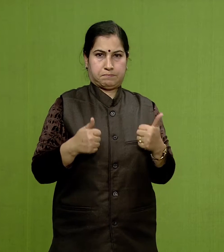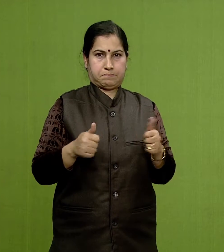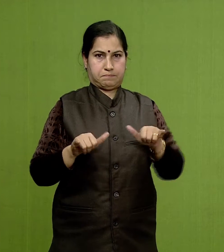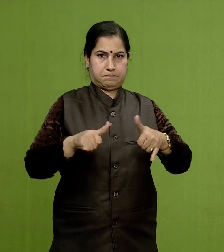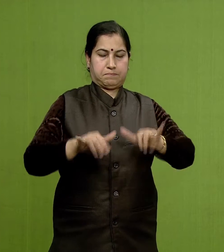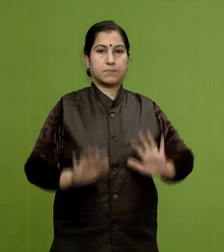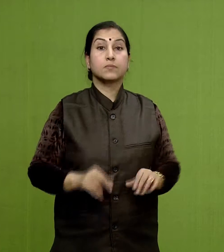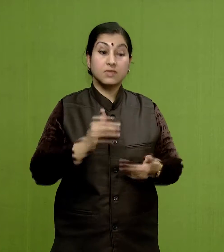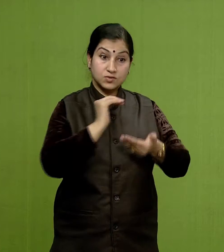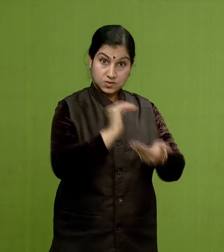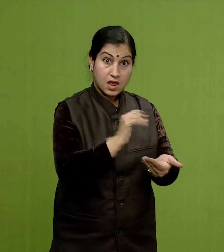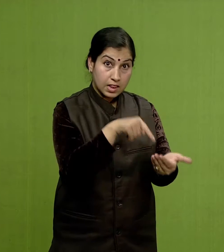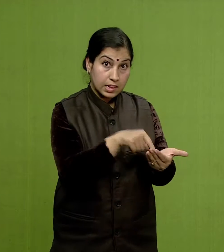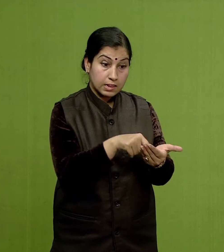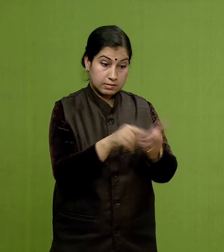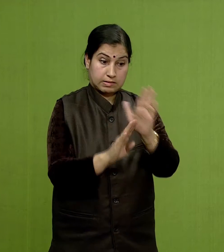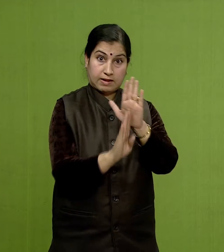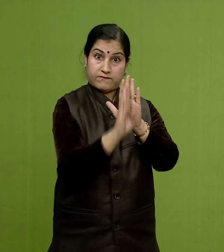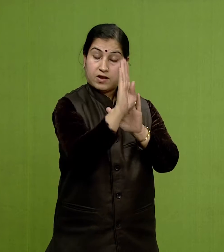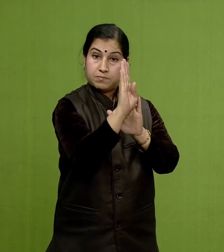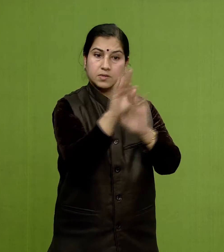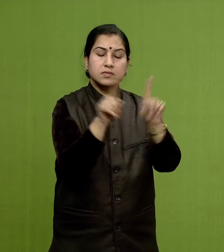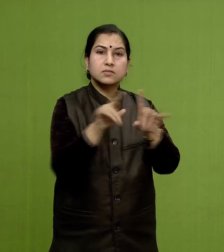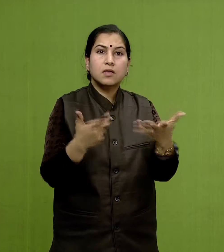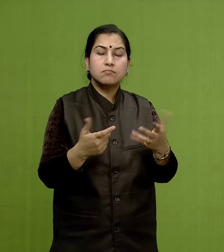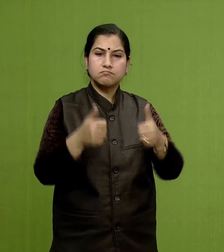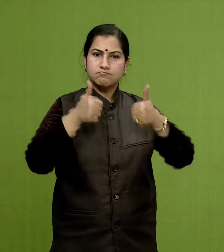The child develops as a unified whole.